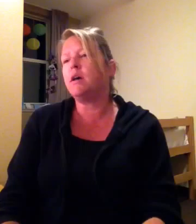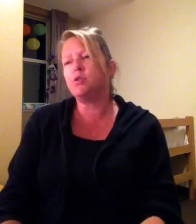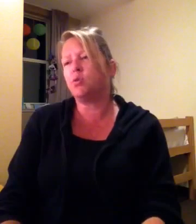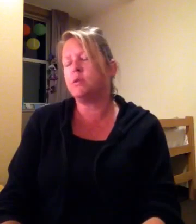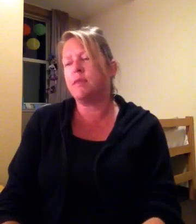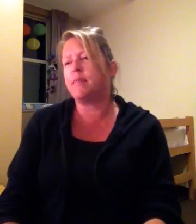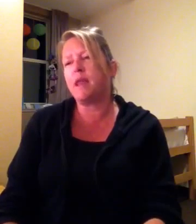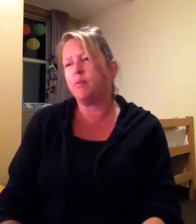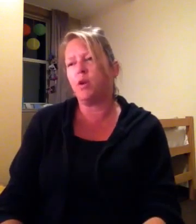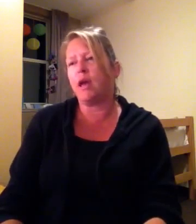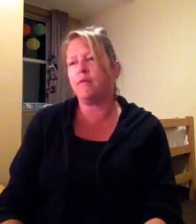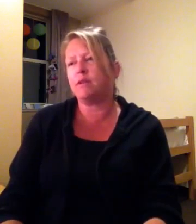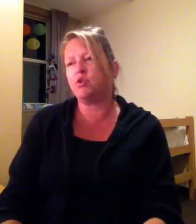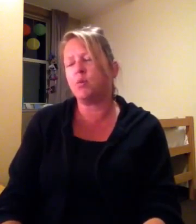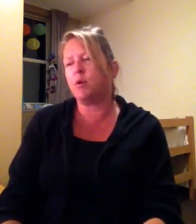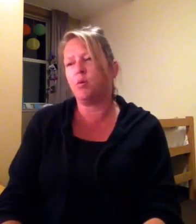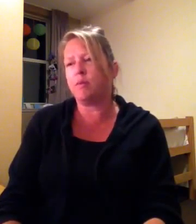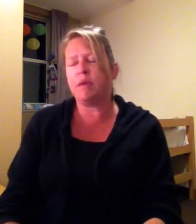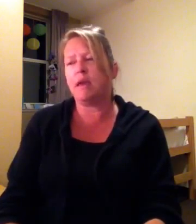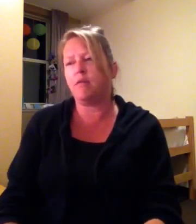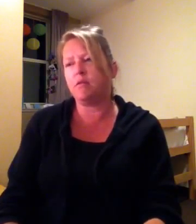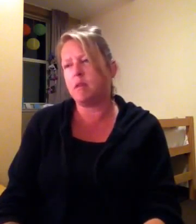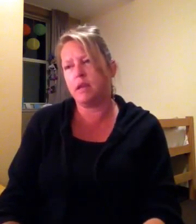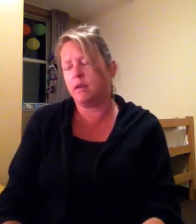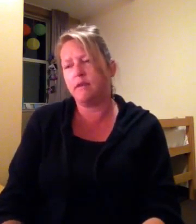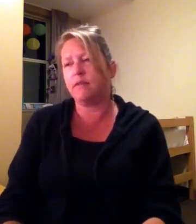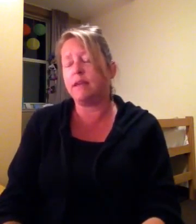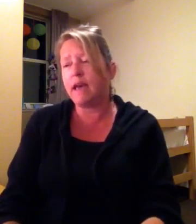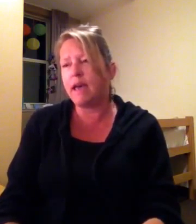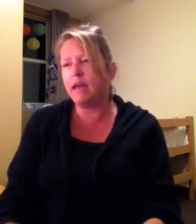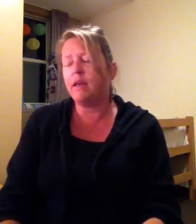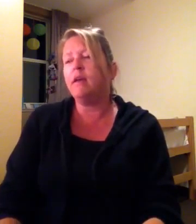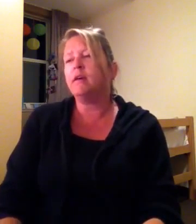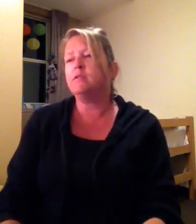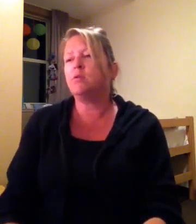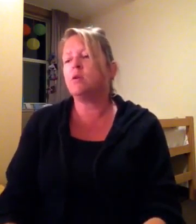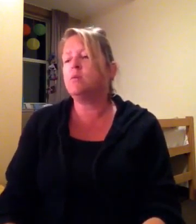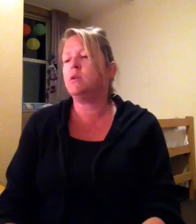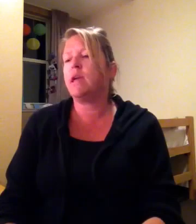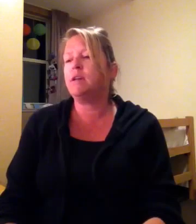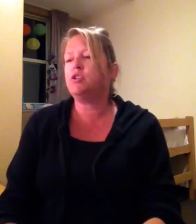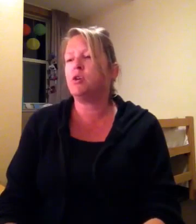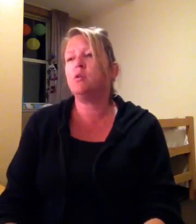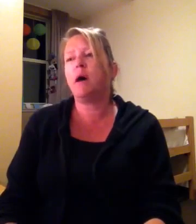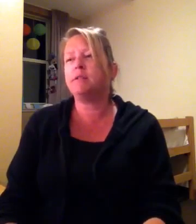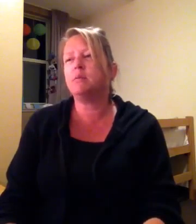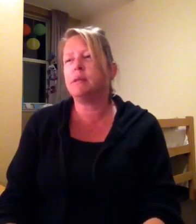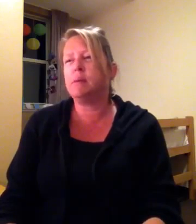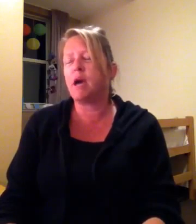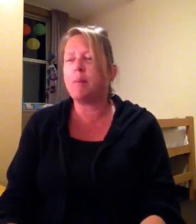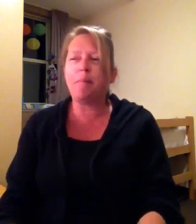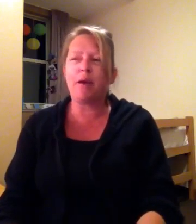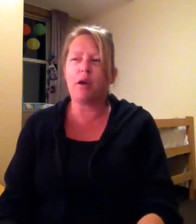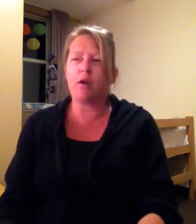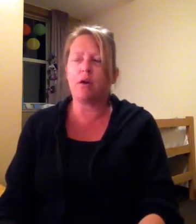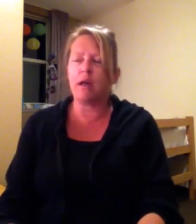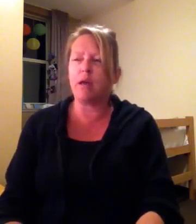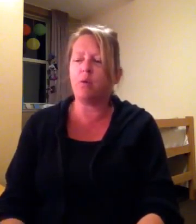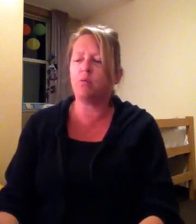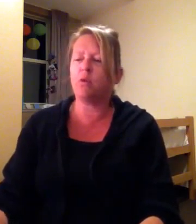logical to think that I'm going to have an interpreter with me every minute of every day. So the communication could possibly become a barrier, and I wouldn't really